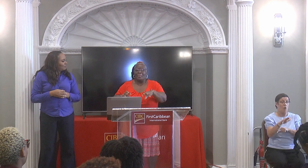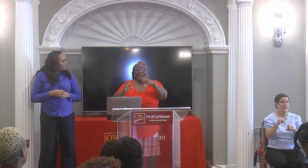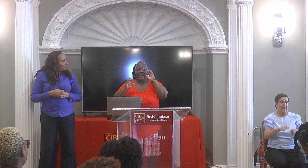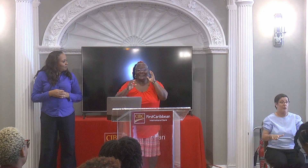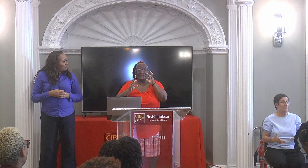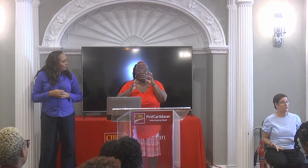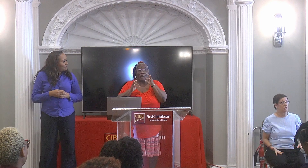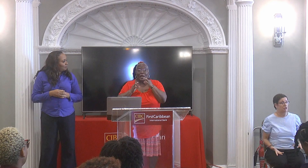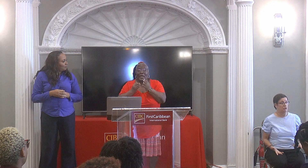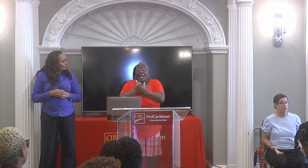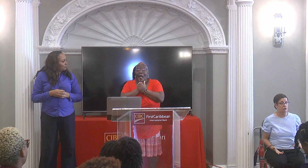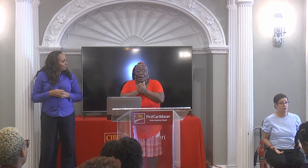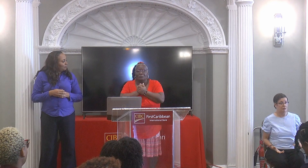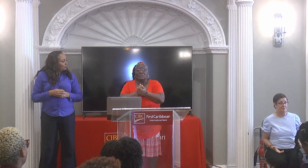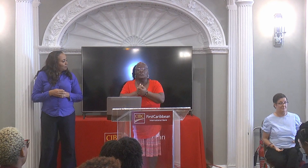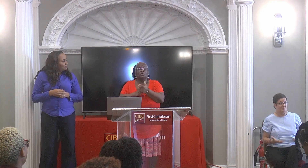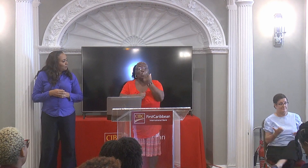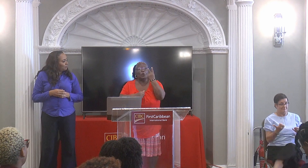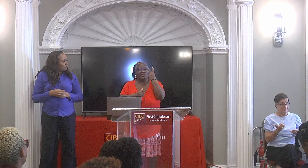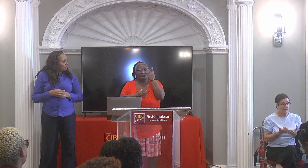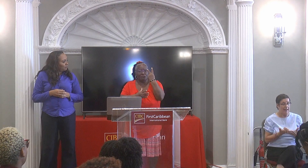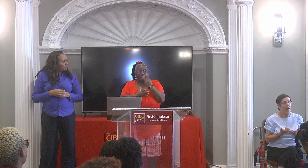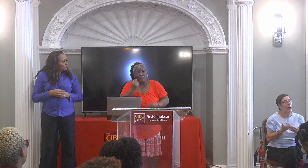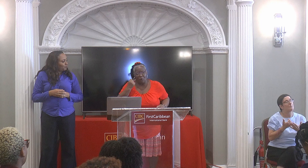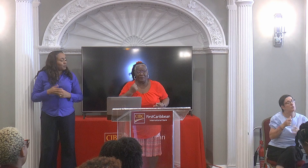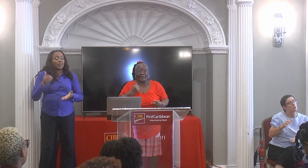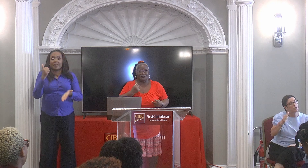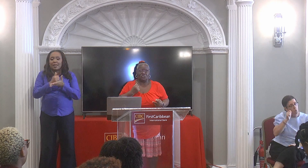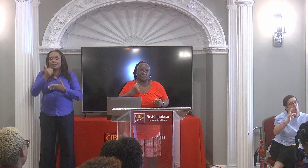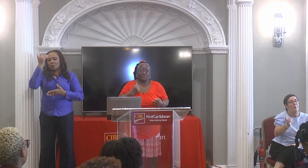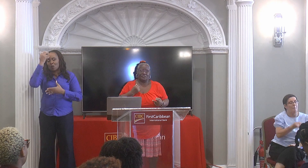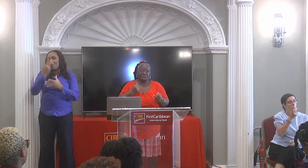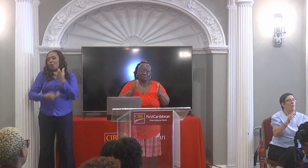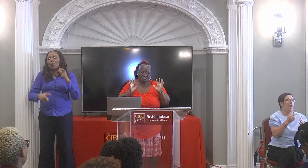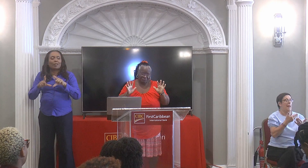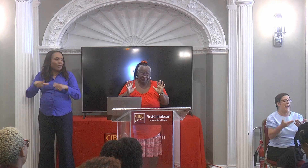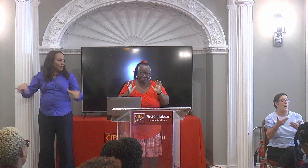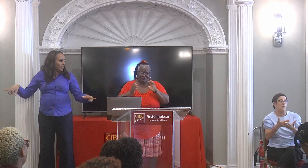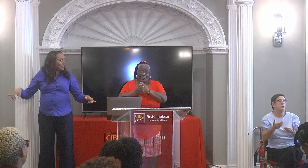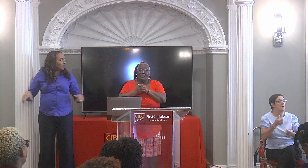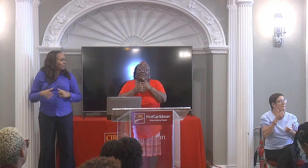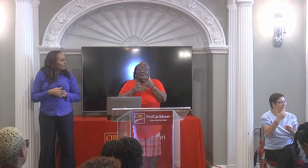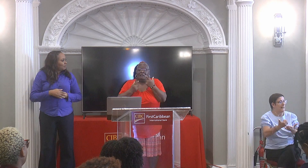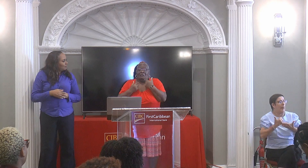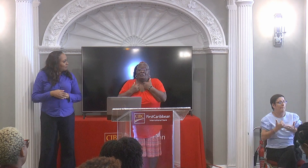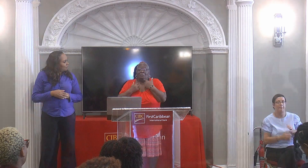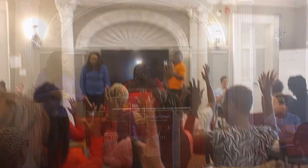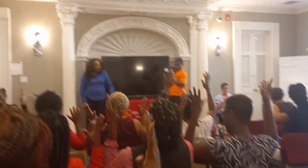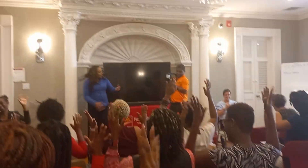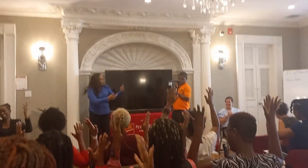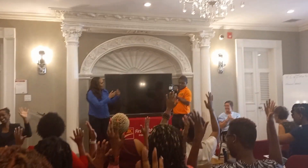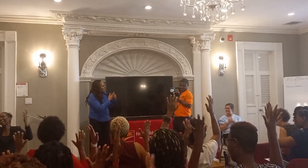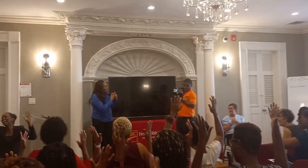So it helps knowing both languages.